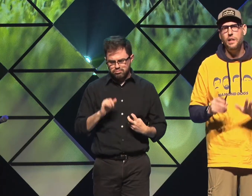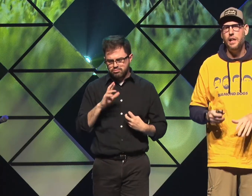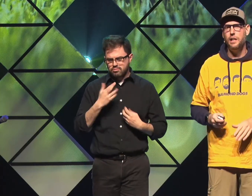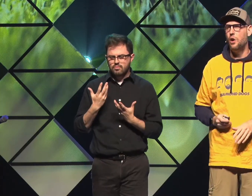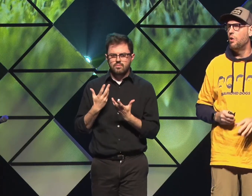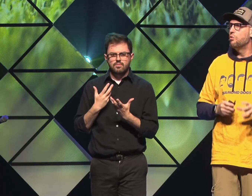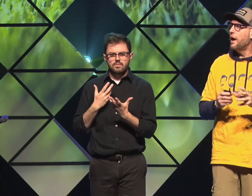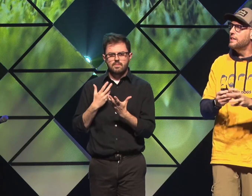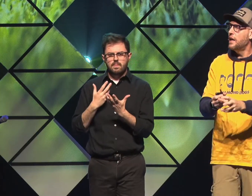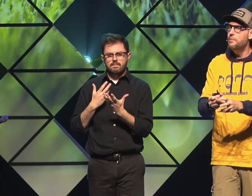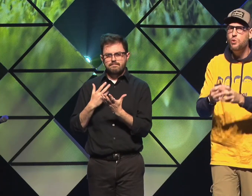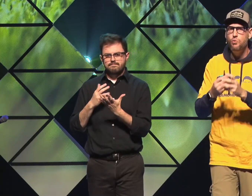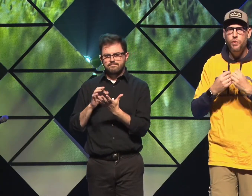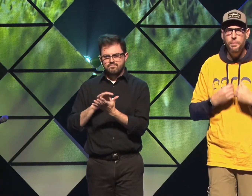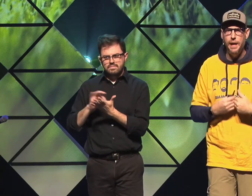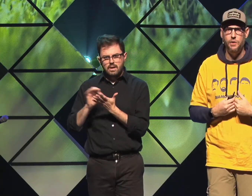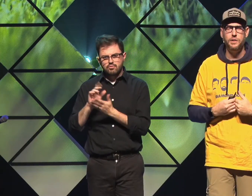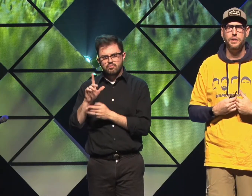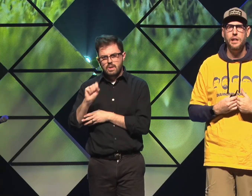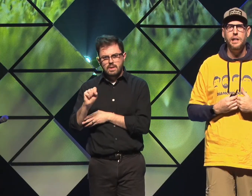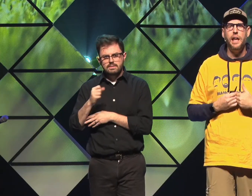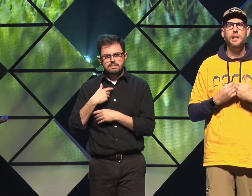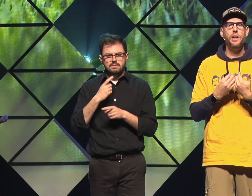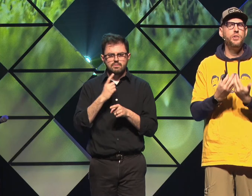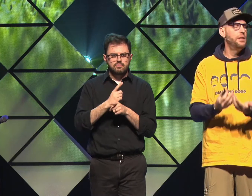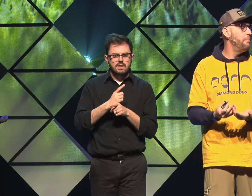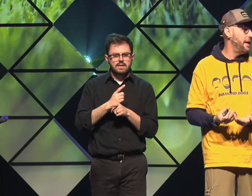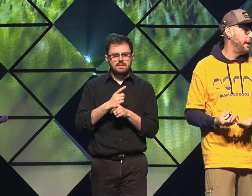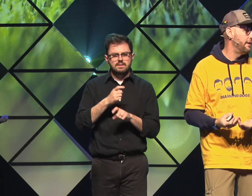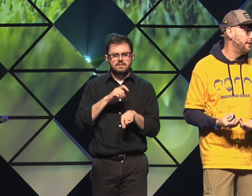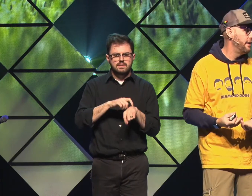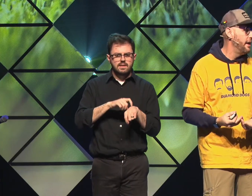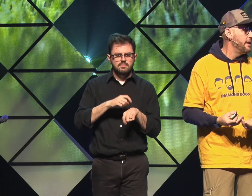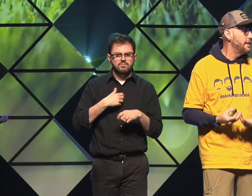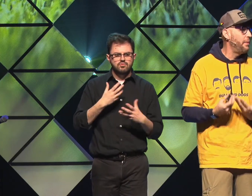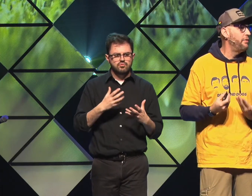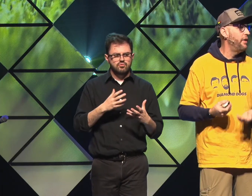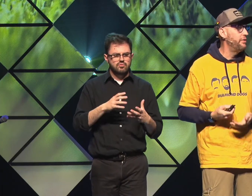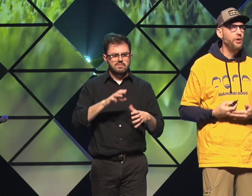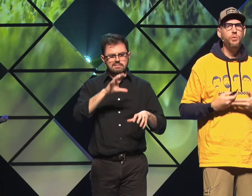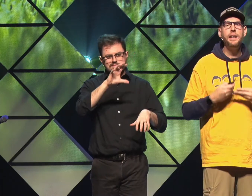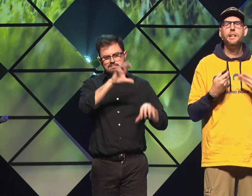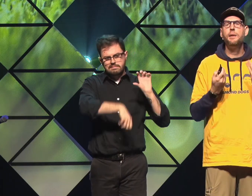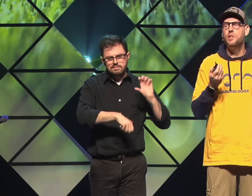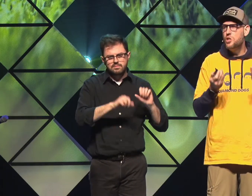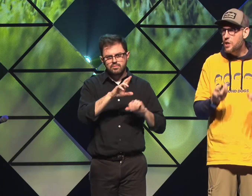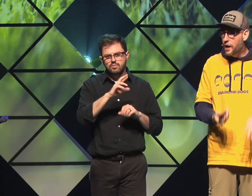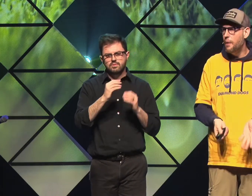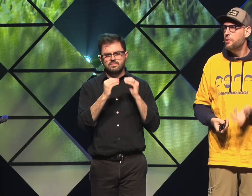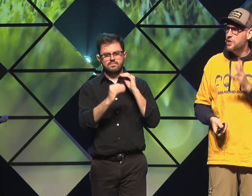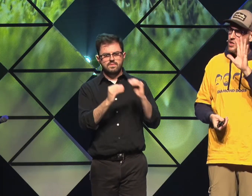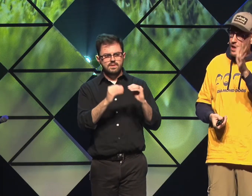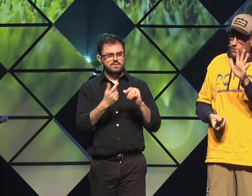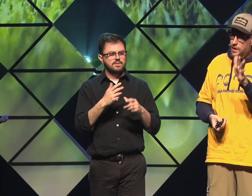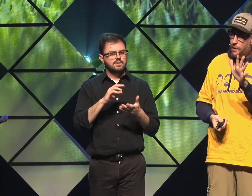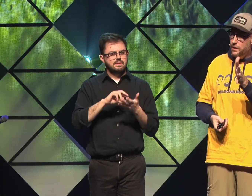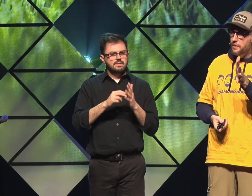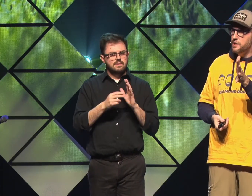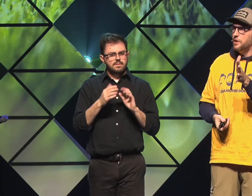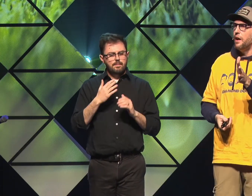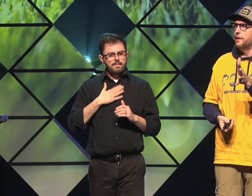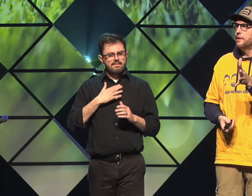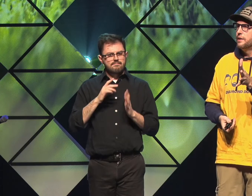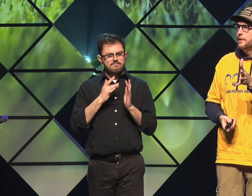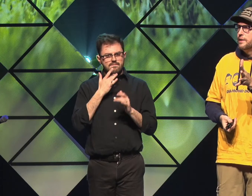another to let go, a right time to rip out and another to mend. This is my favorite, a right time to shut up, which is generally about